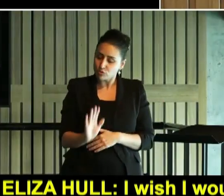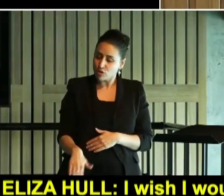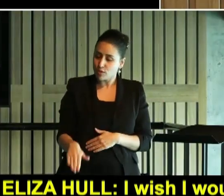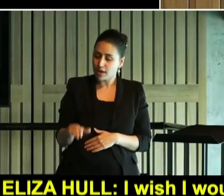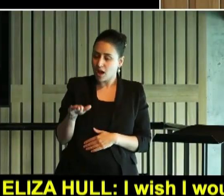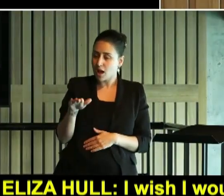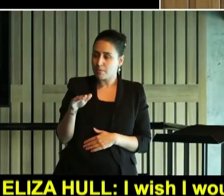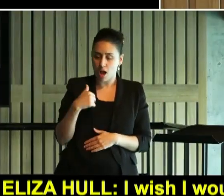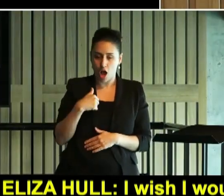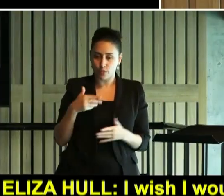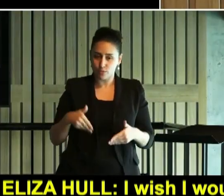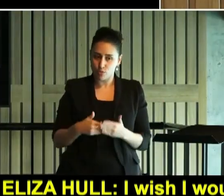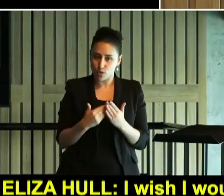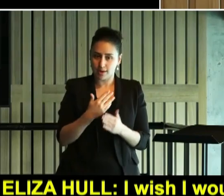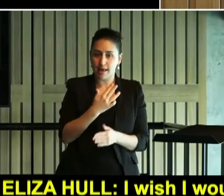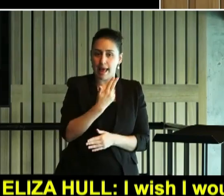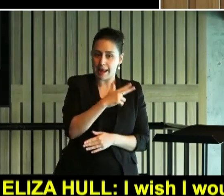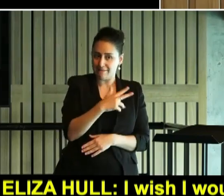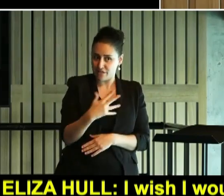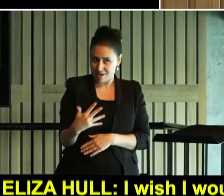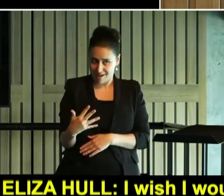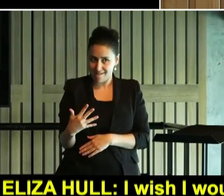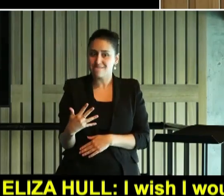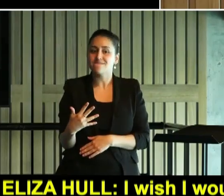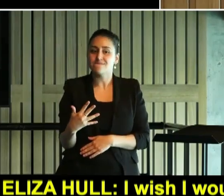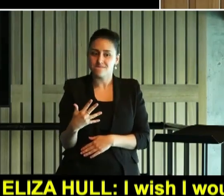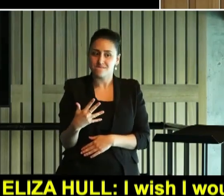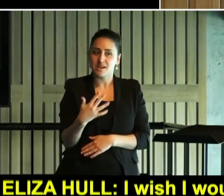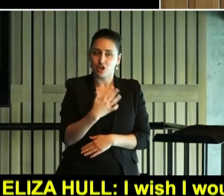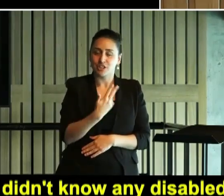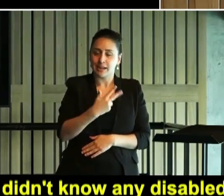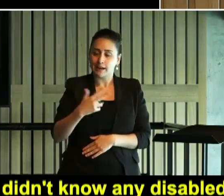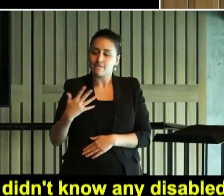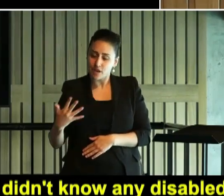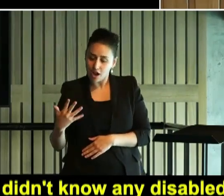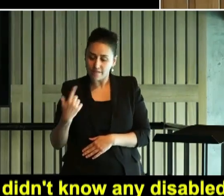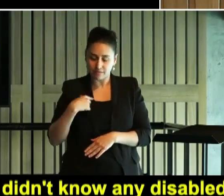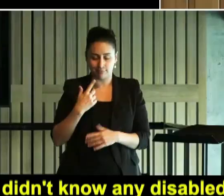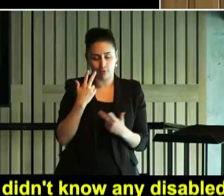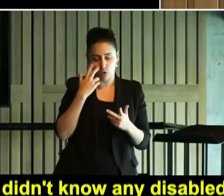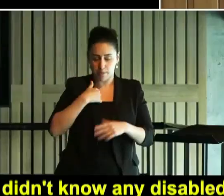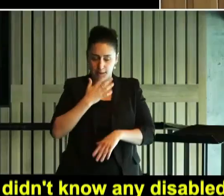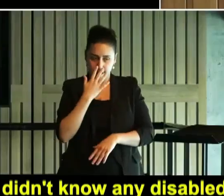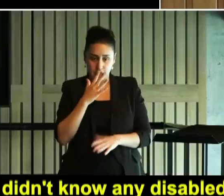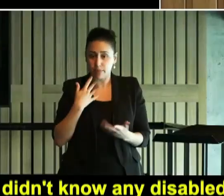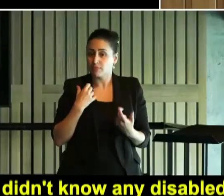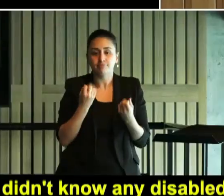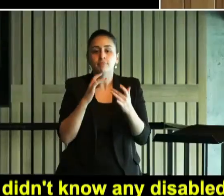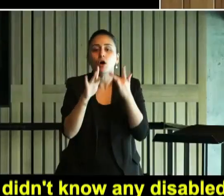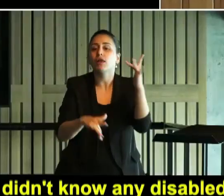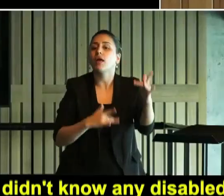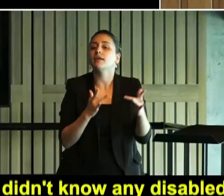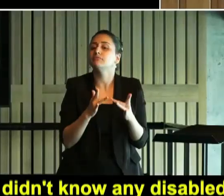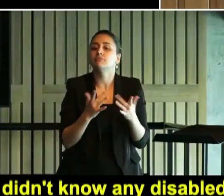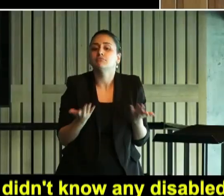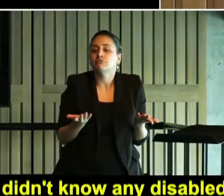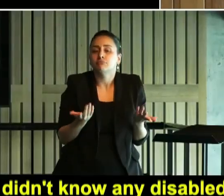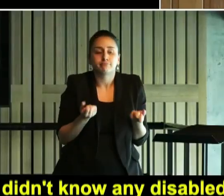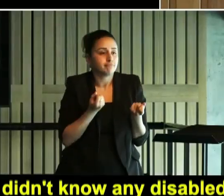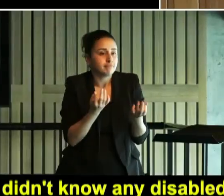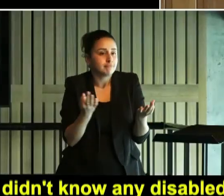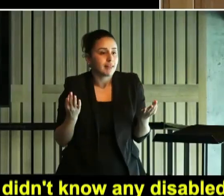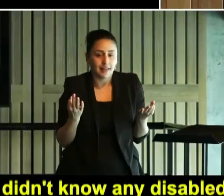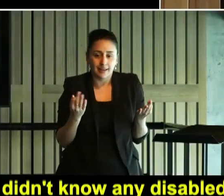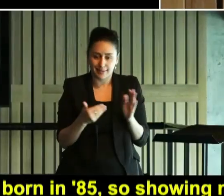in the. I was born in '85, so showing my age. We didn't have the online space that we do have today, which